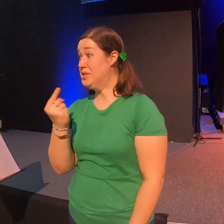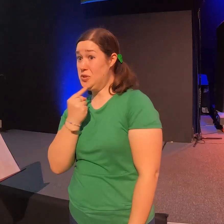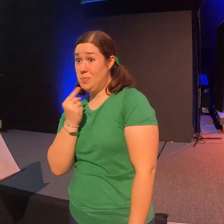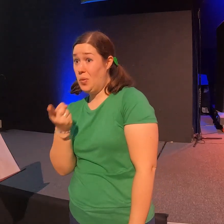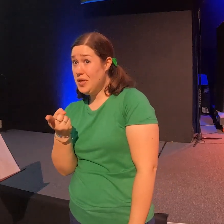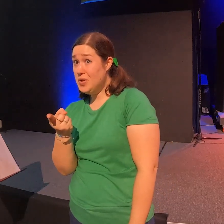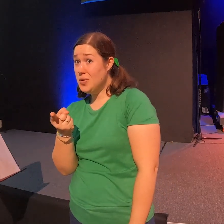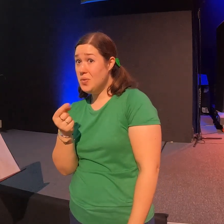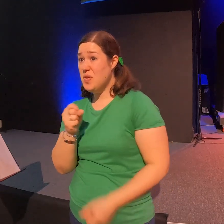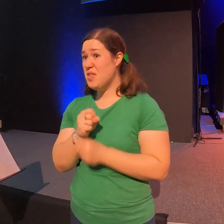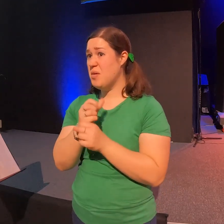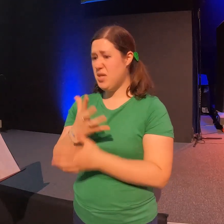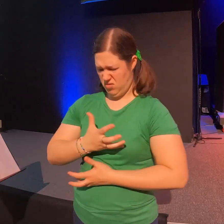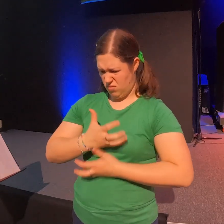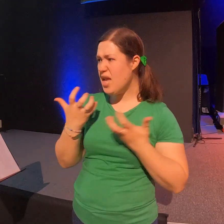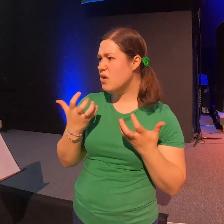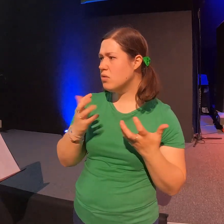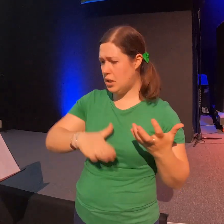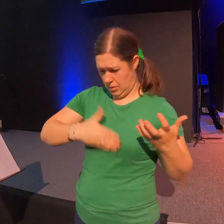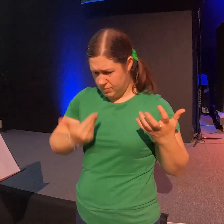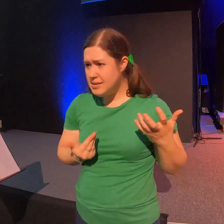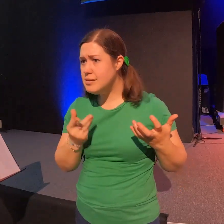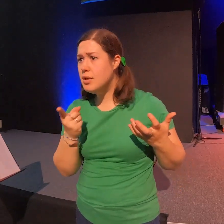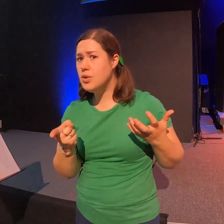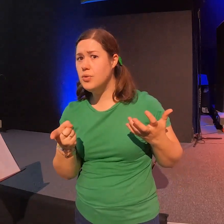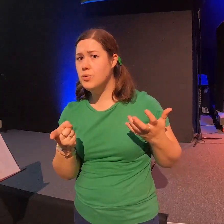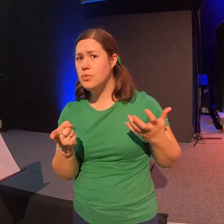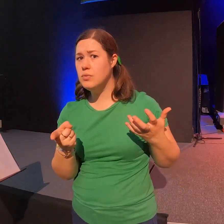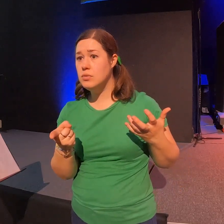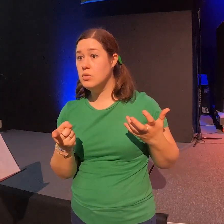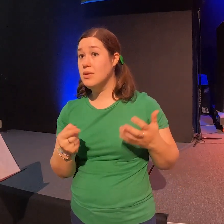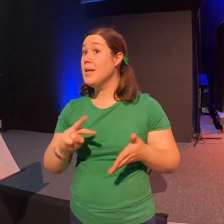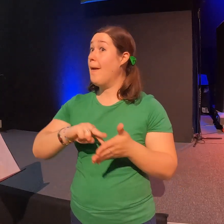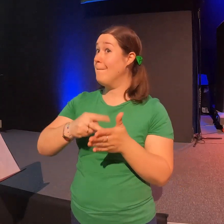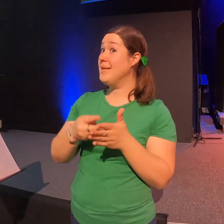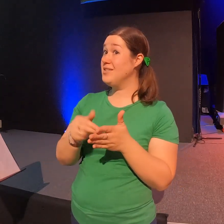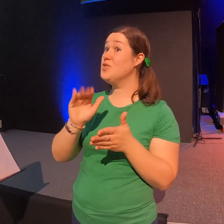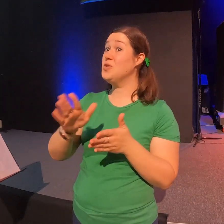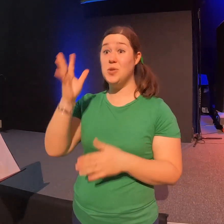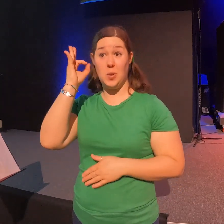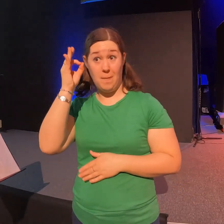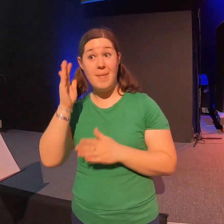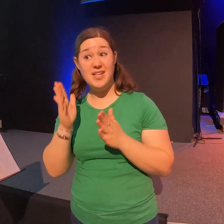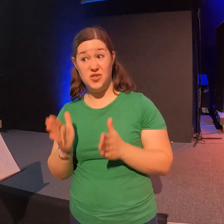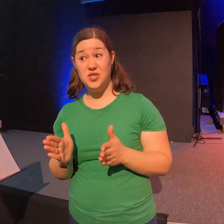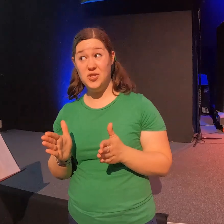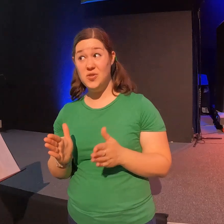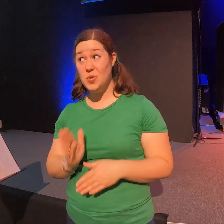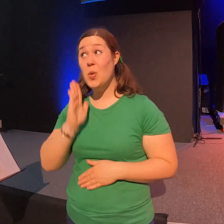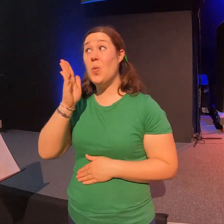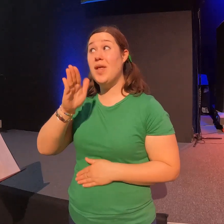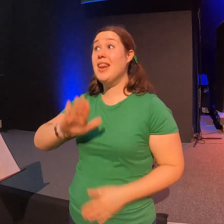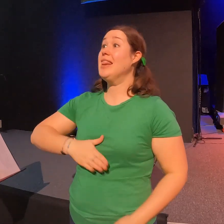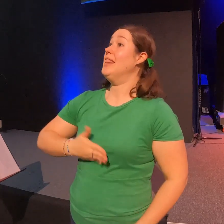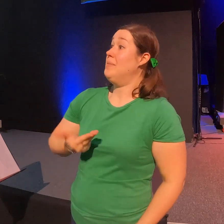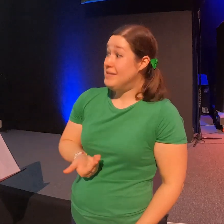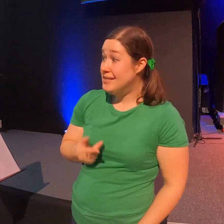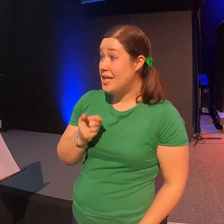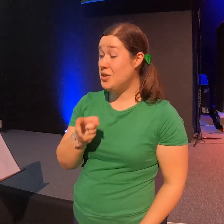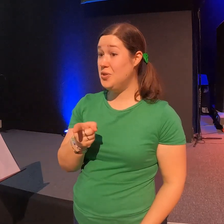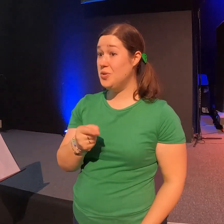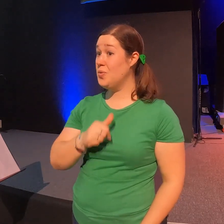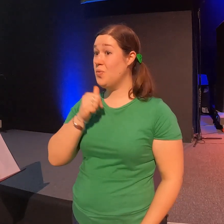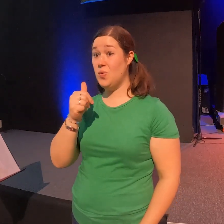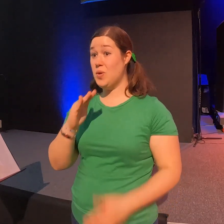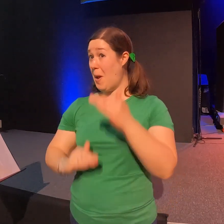you angry. They'll upset you. This means your pastors will upset you, will not